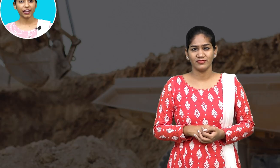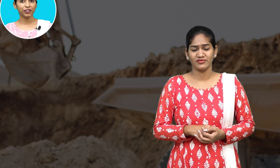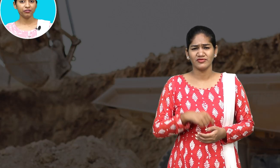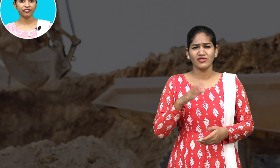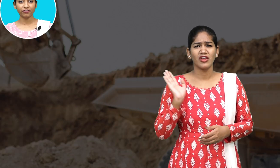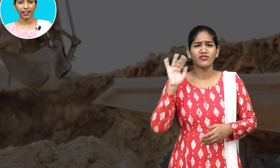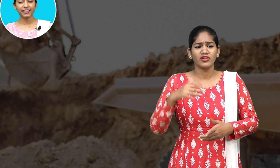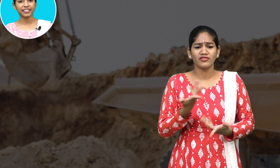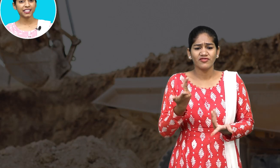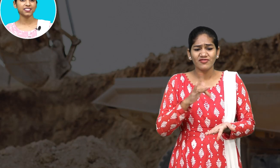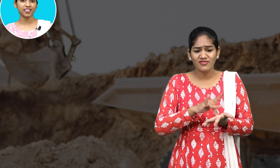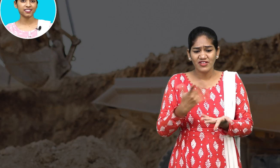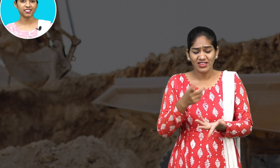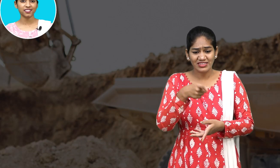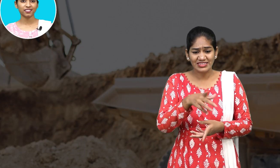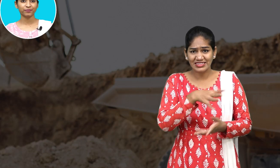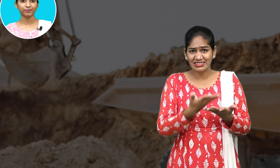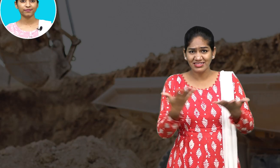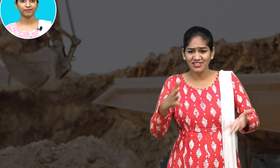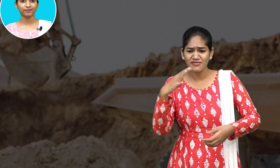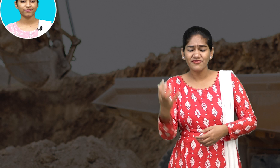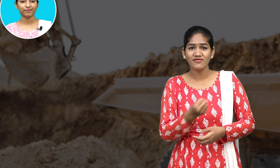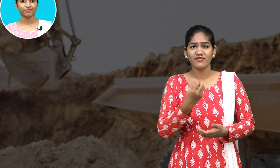From where do we find these things?